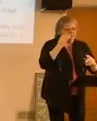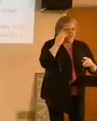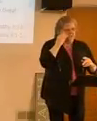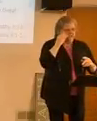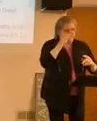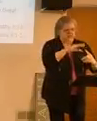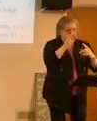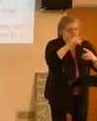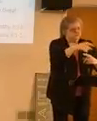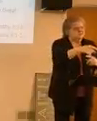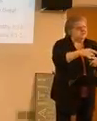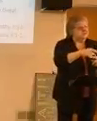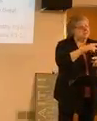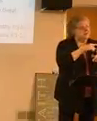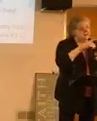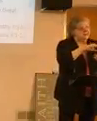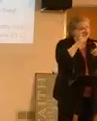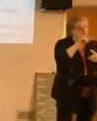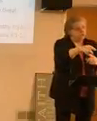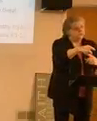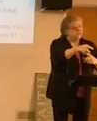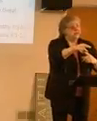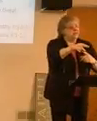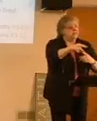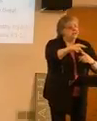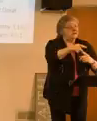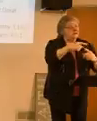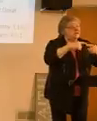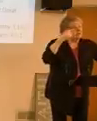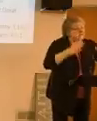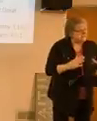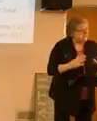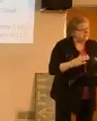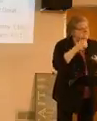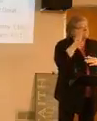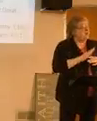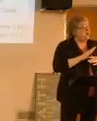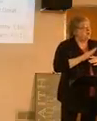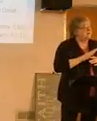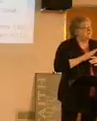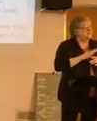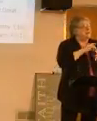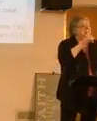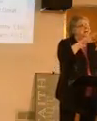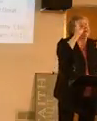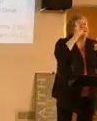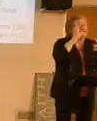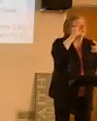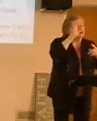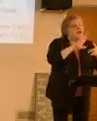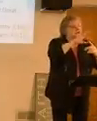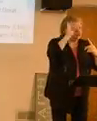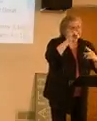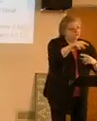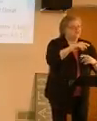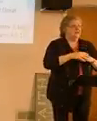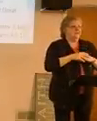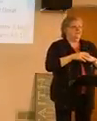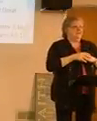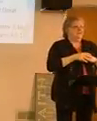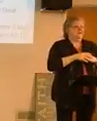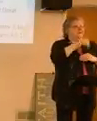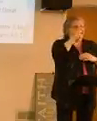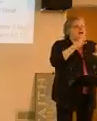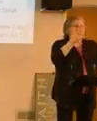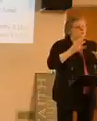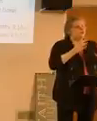minister to a group of people that were great enemies. And how God wants to work in and through our life to minister